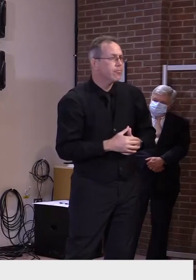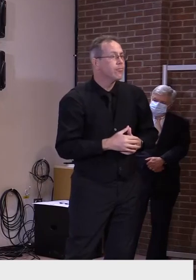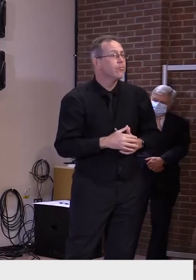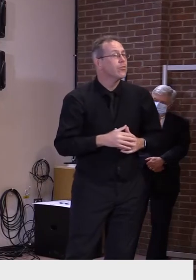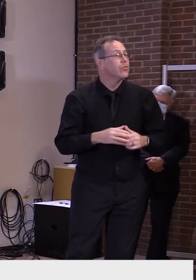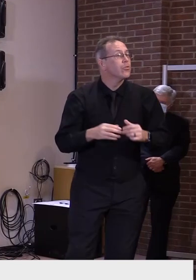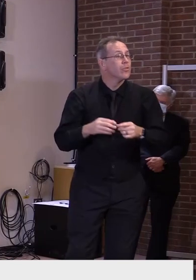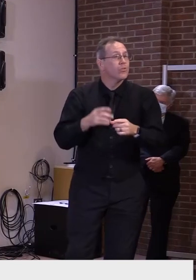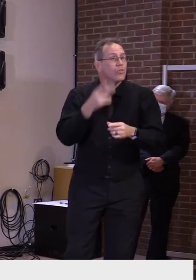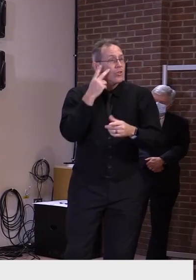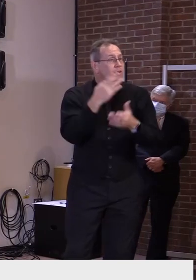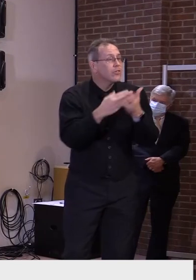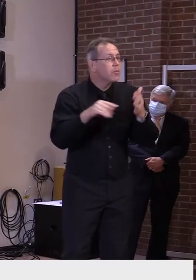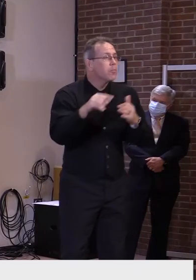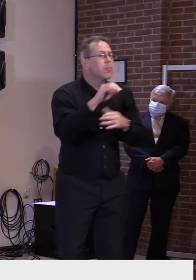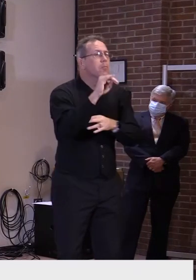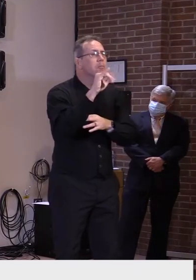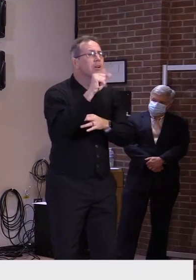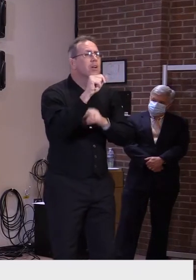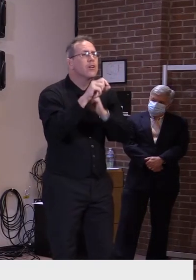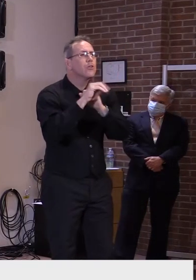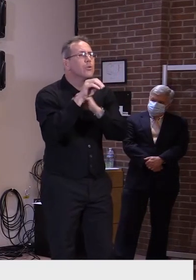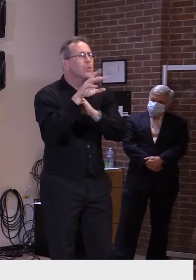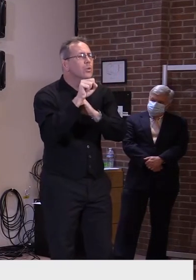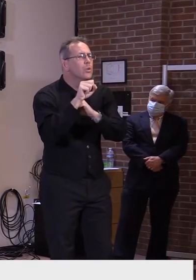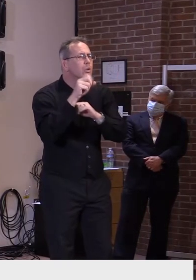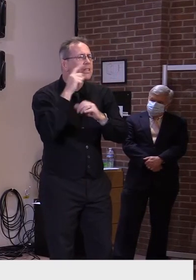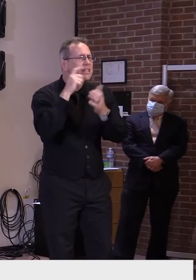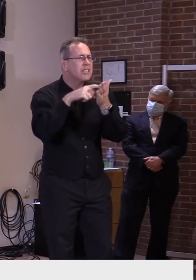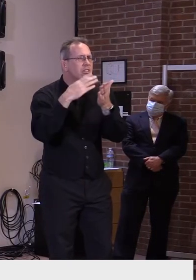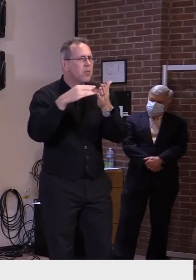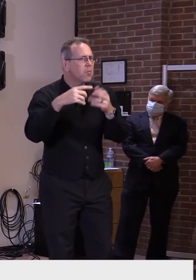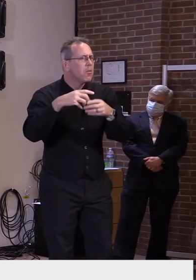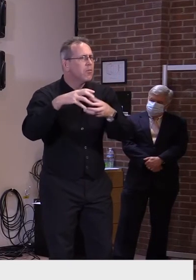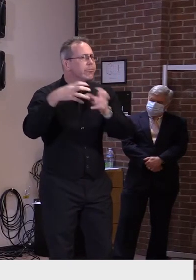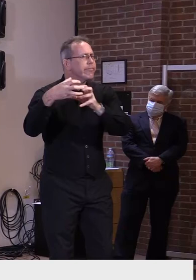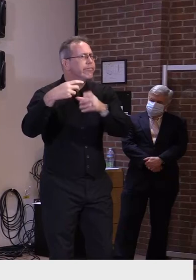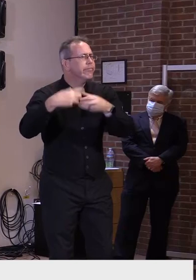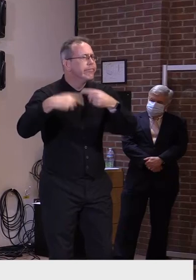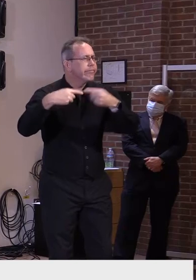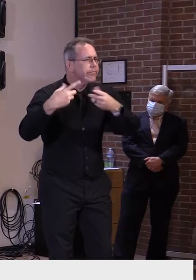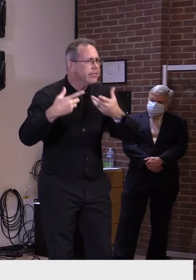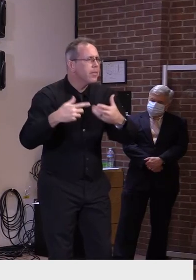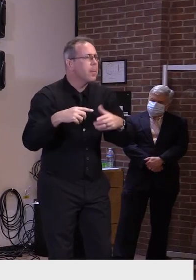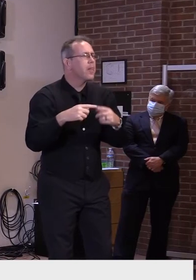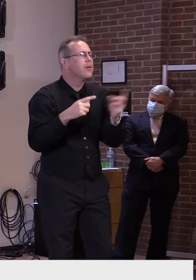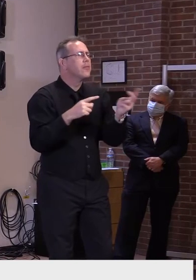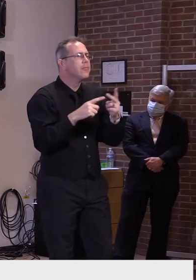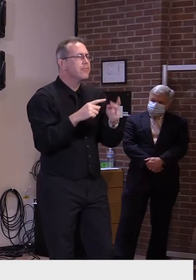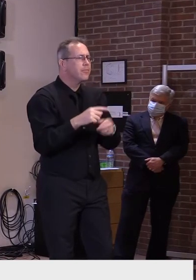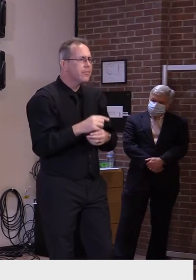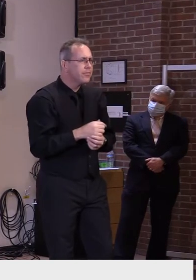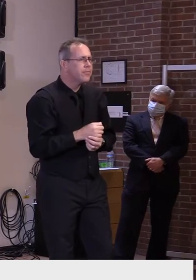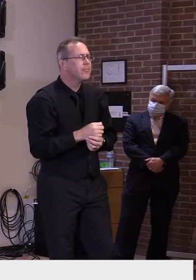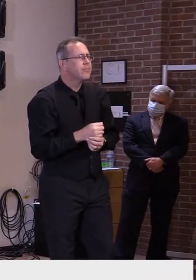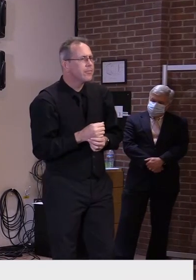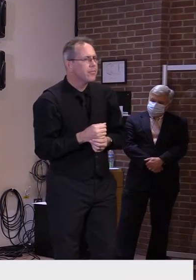you might have even written about it, but VLCT, the Vermont League of Cities and Towns, this